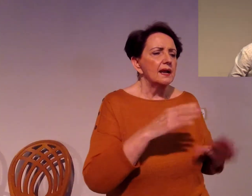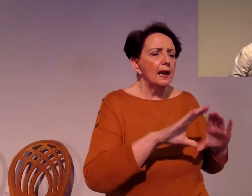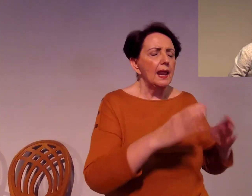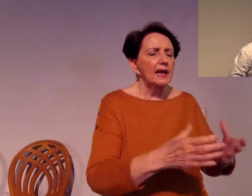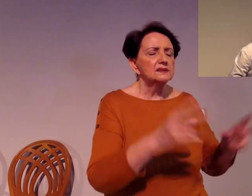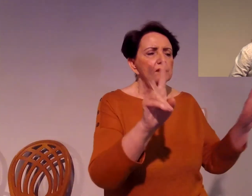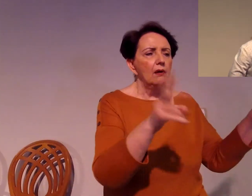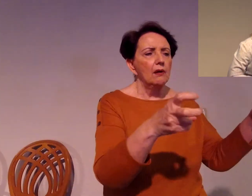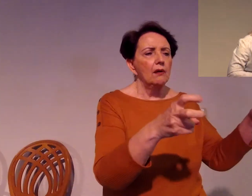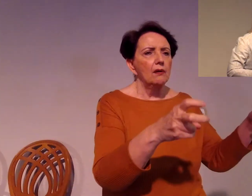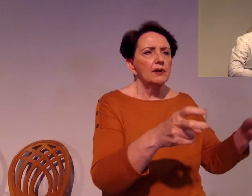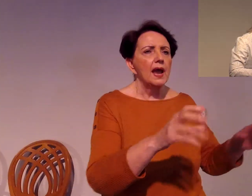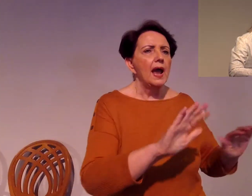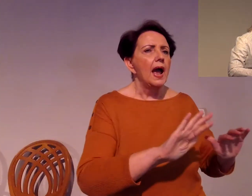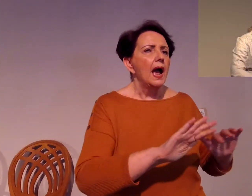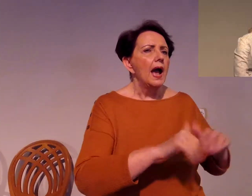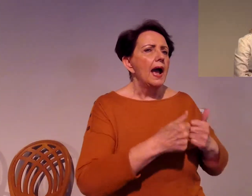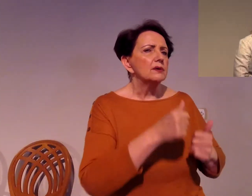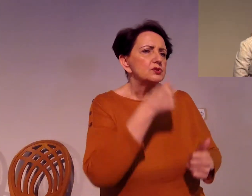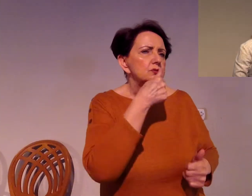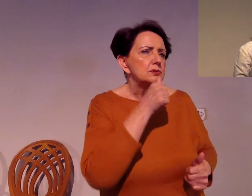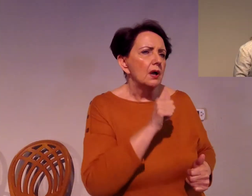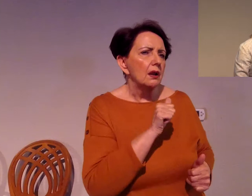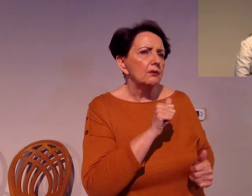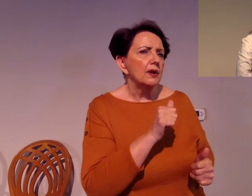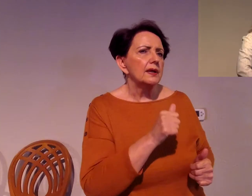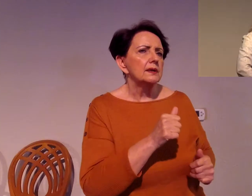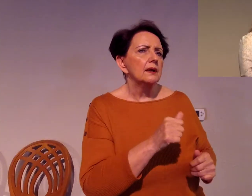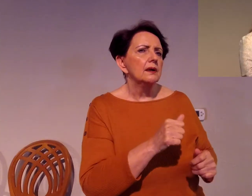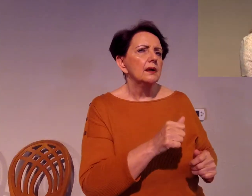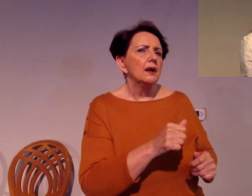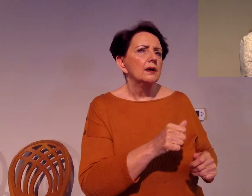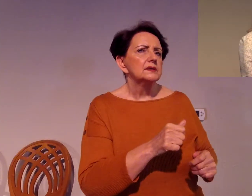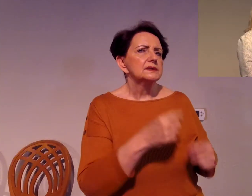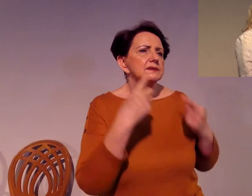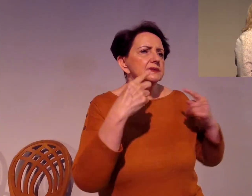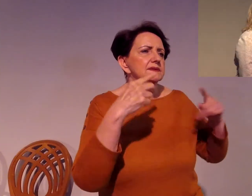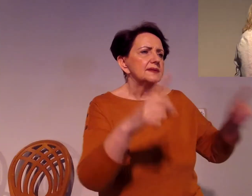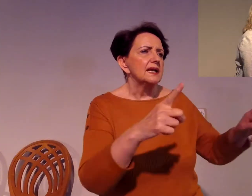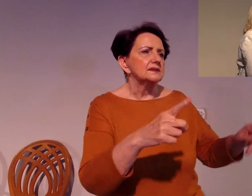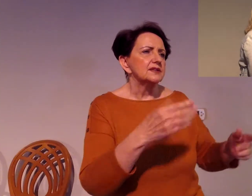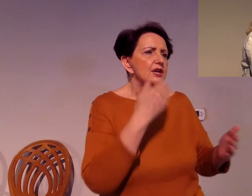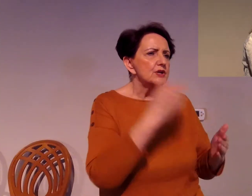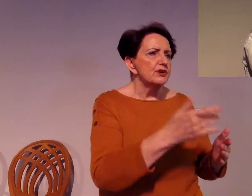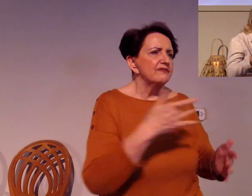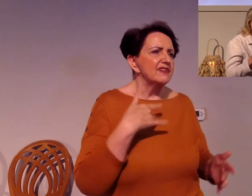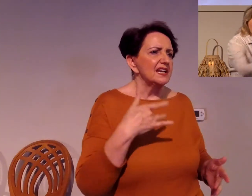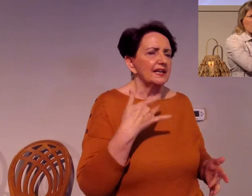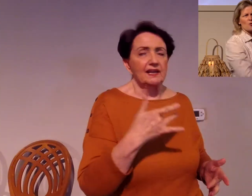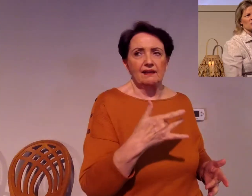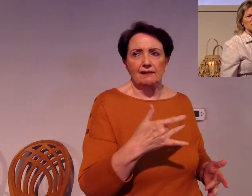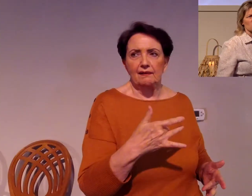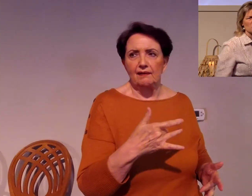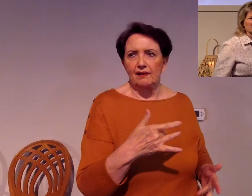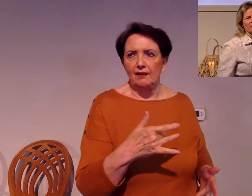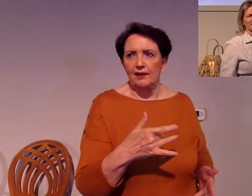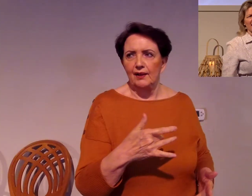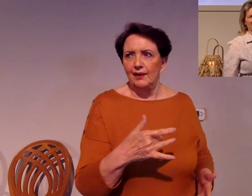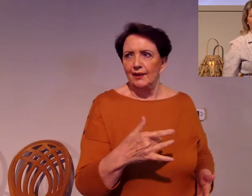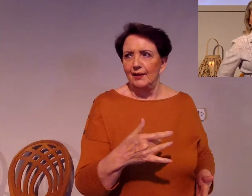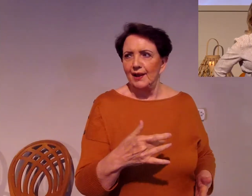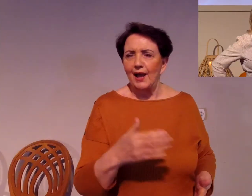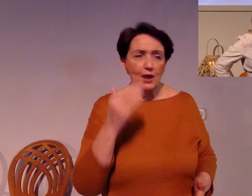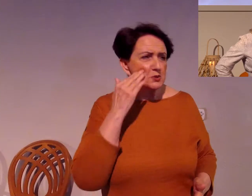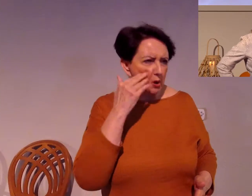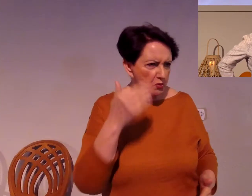called How to Tolerate Longer Periods of Success and Good Feeling. I knew you were given